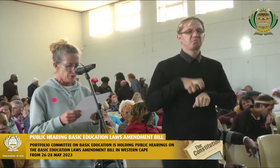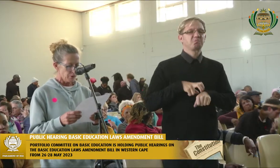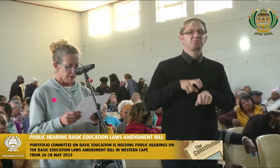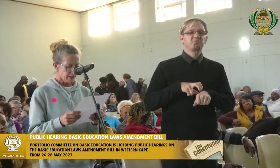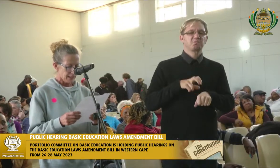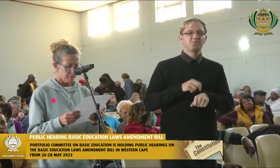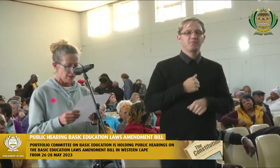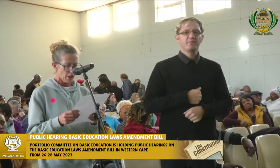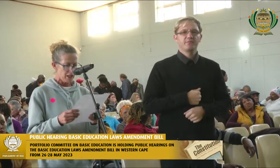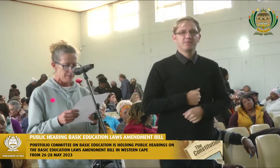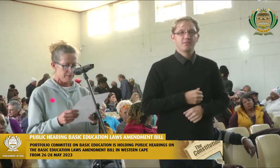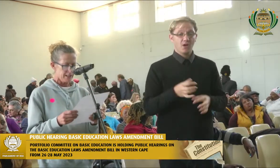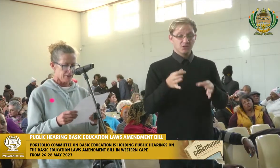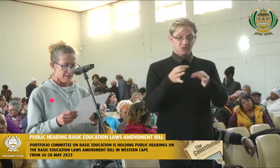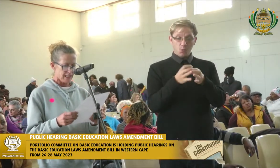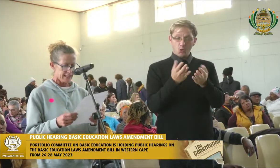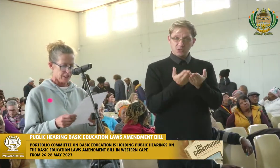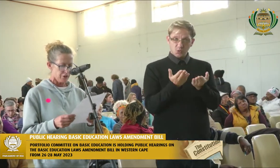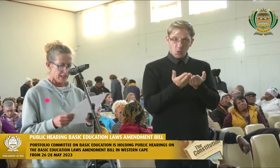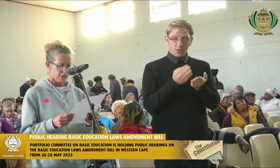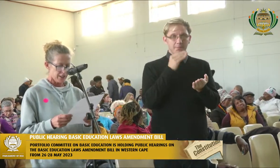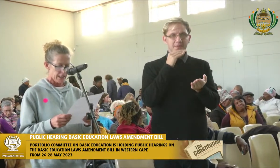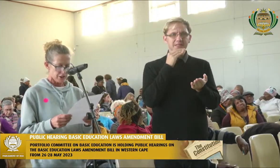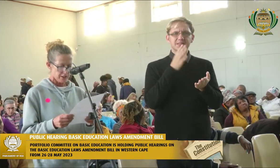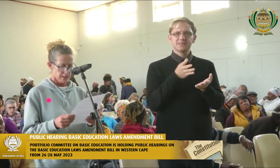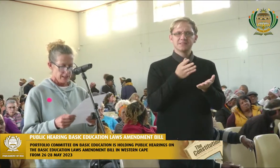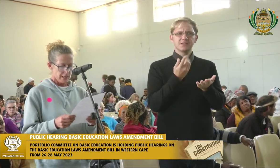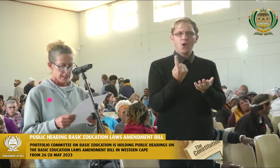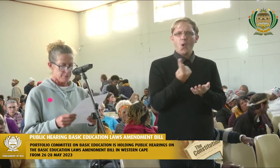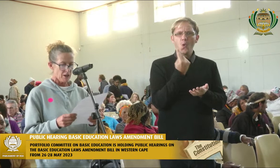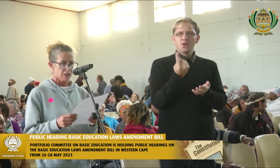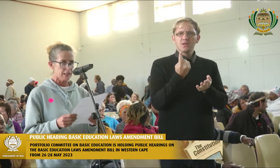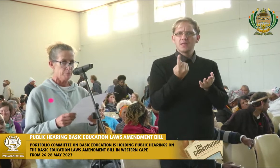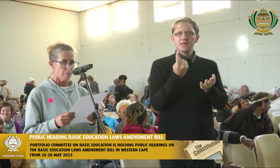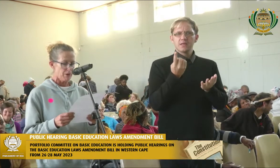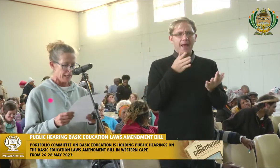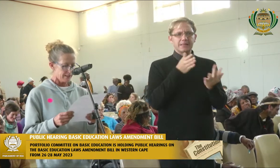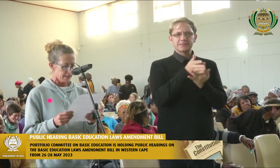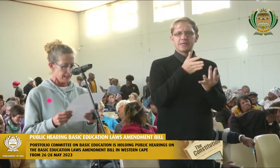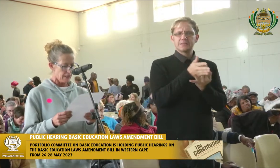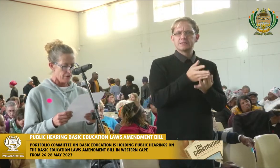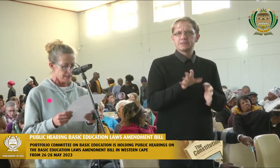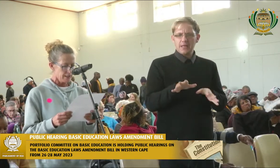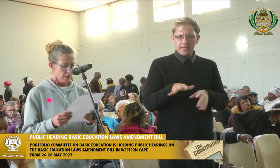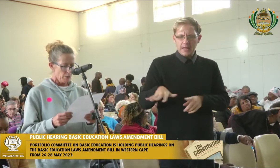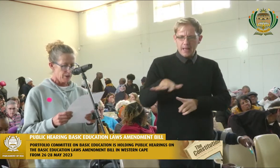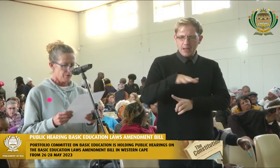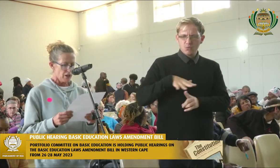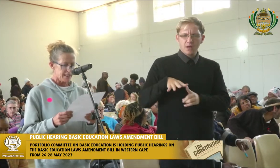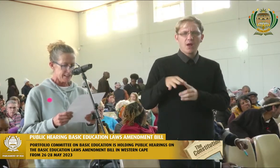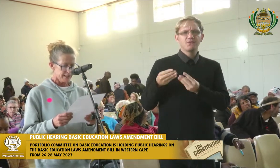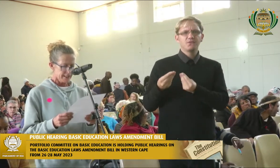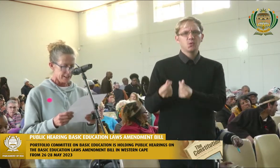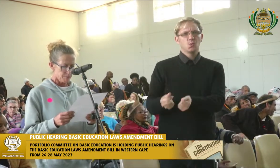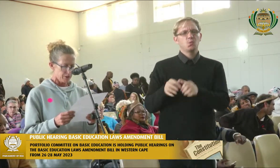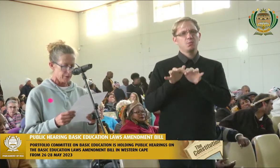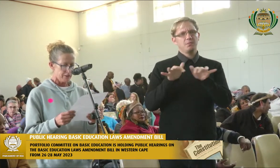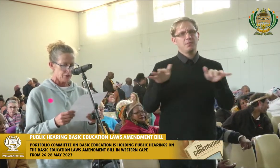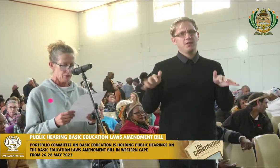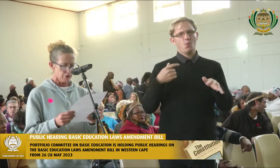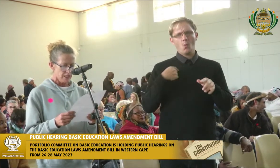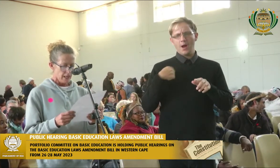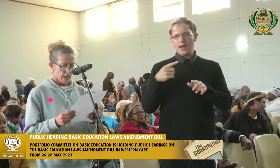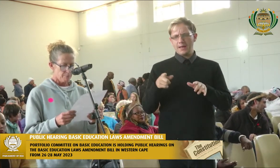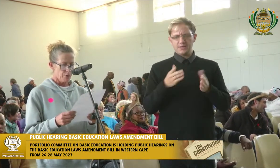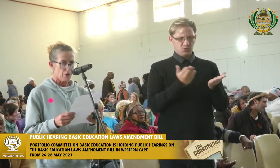Small schools can be the only means of access to education in sparsely populated areas, with vast distances